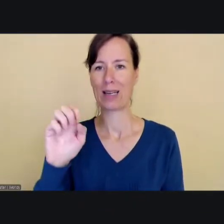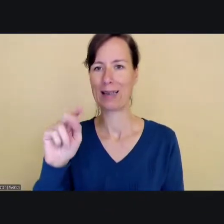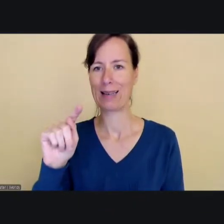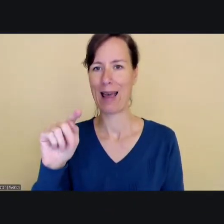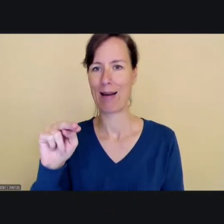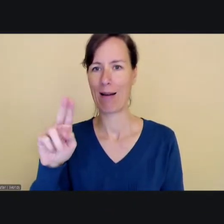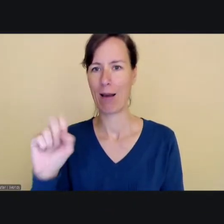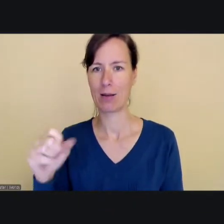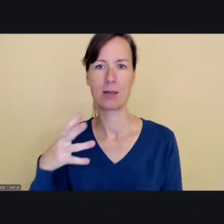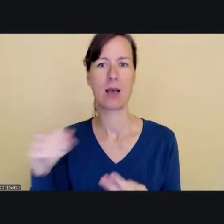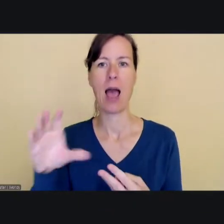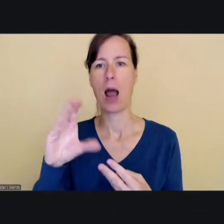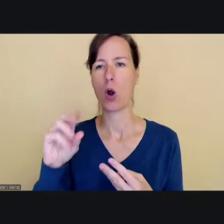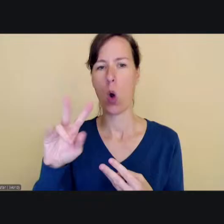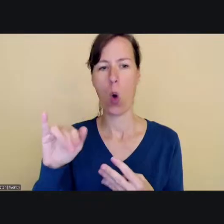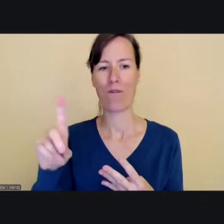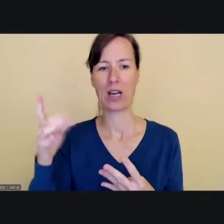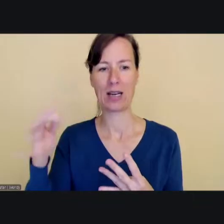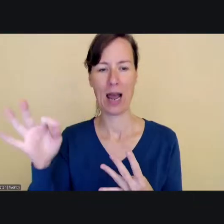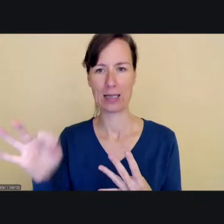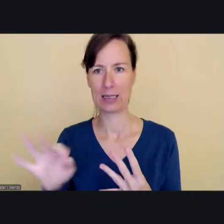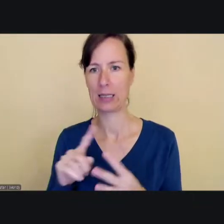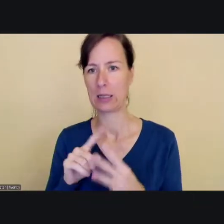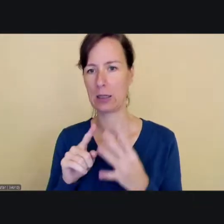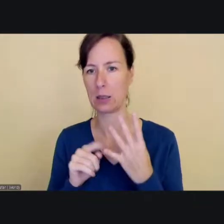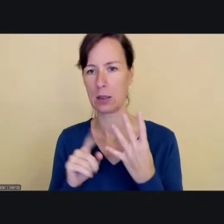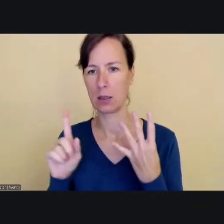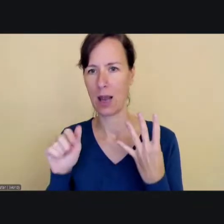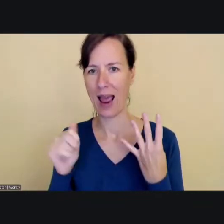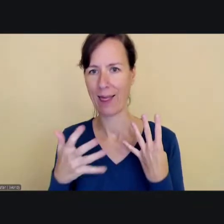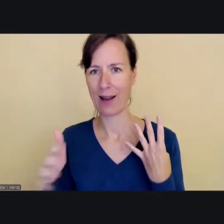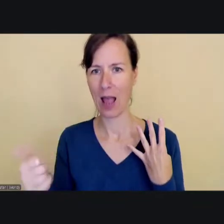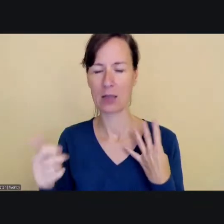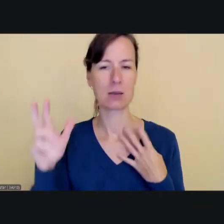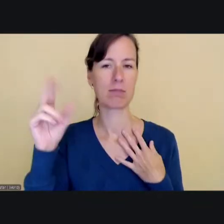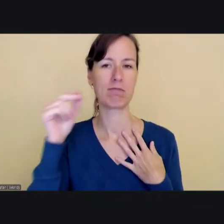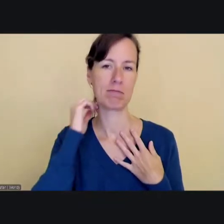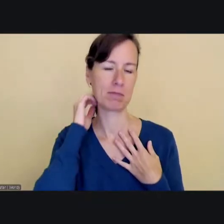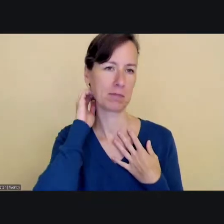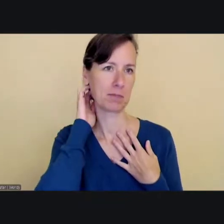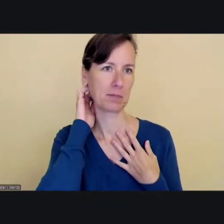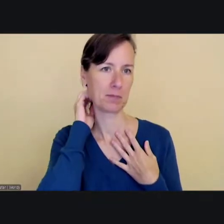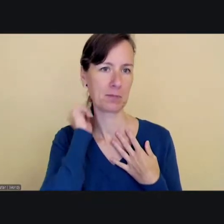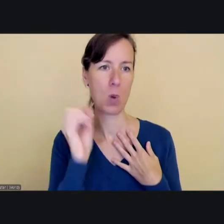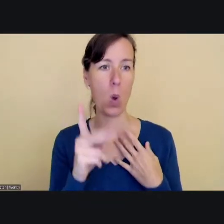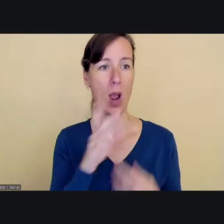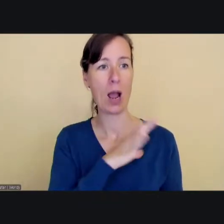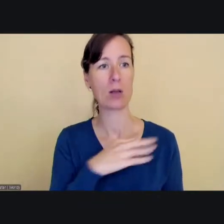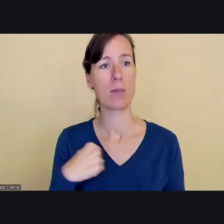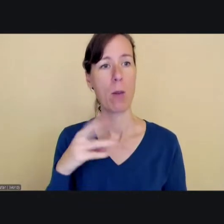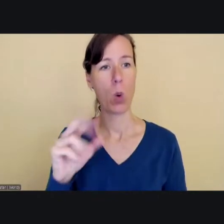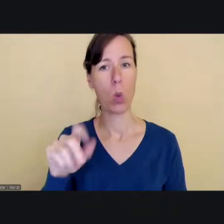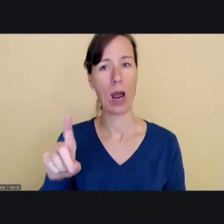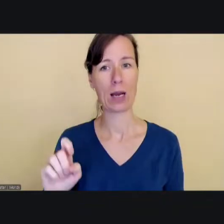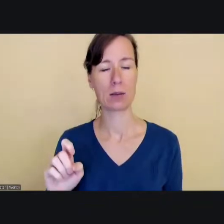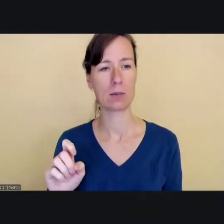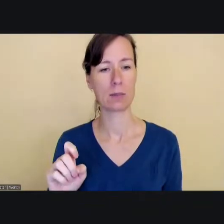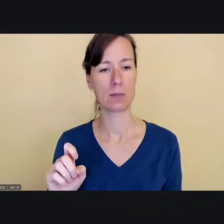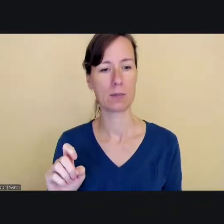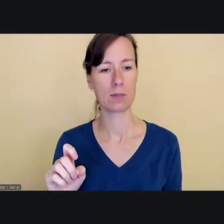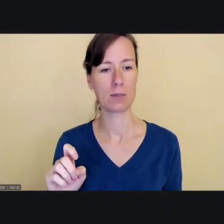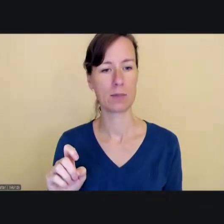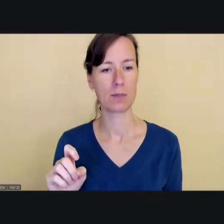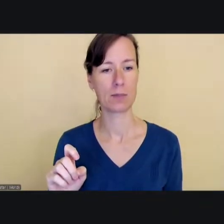else? No, sir, that'll be it. Thank you. All right, I appreciate it. Councilmember Wade. Sorry, Rec Council's having